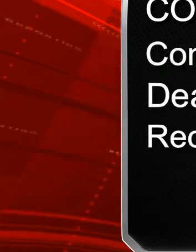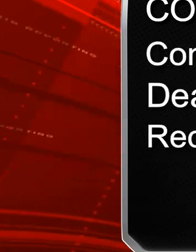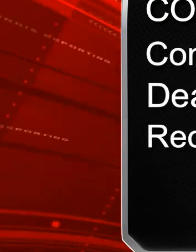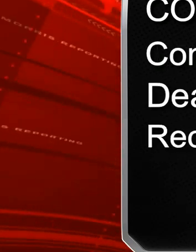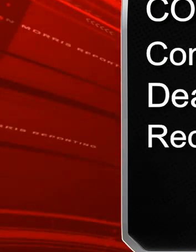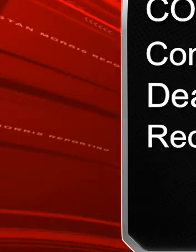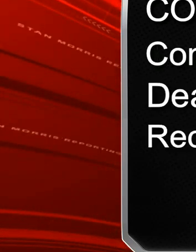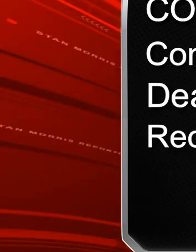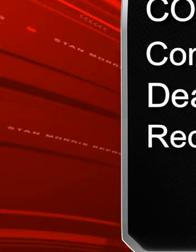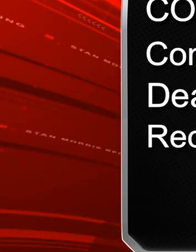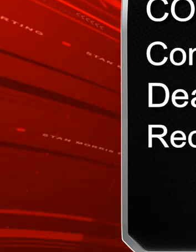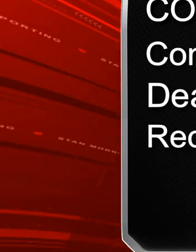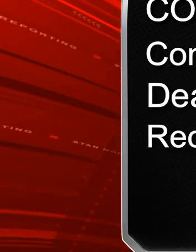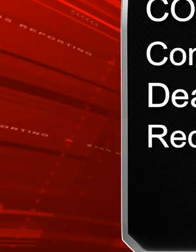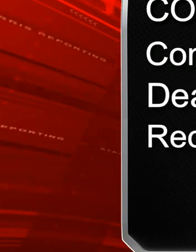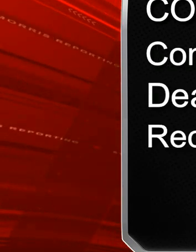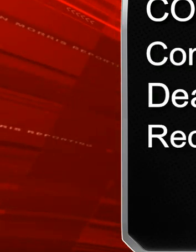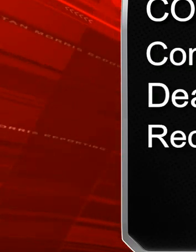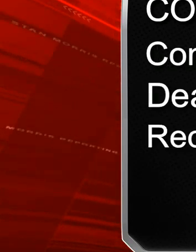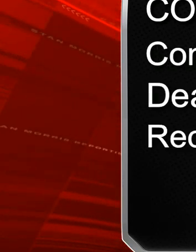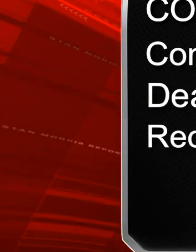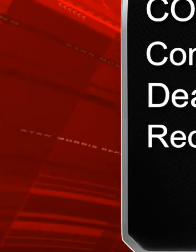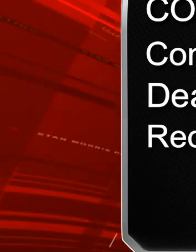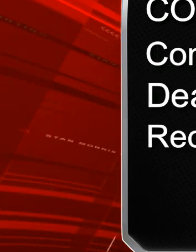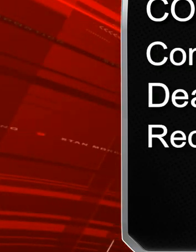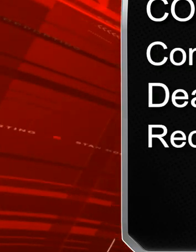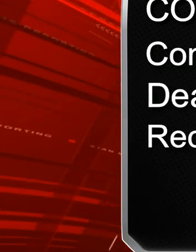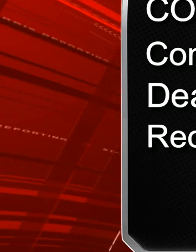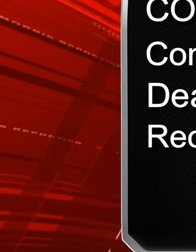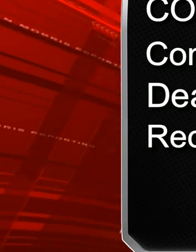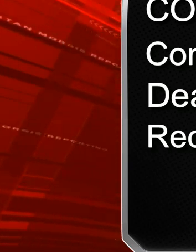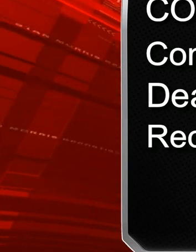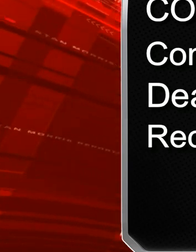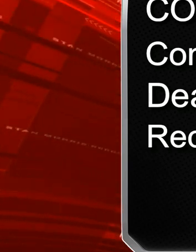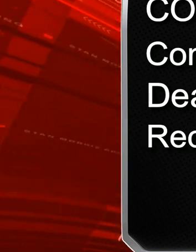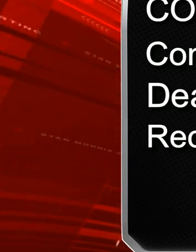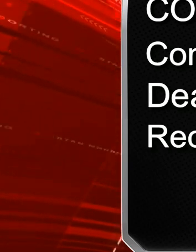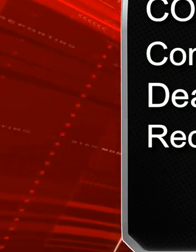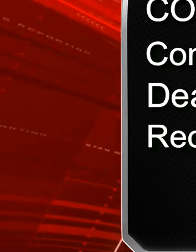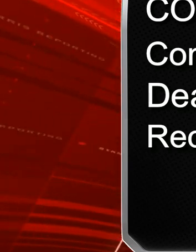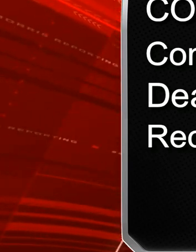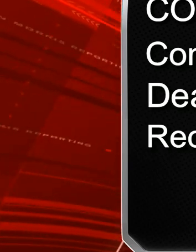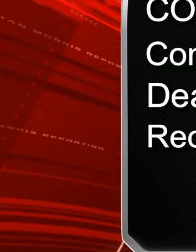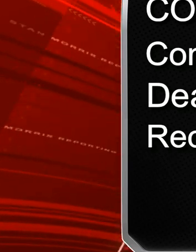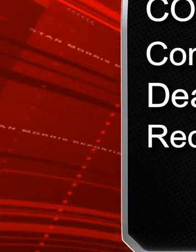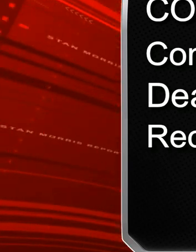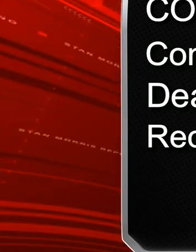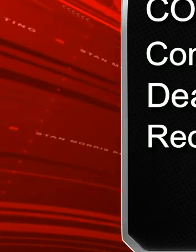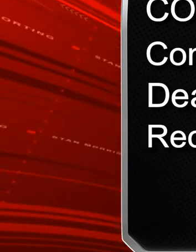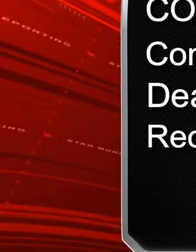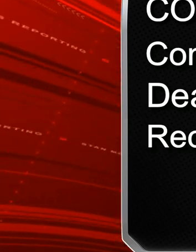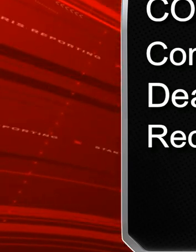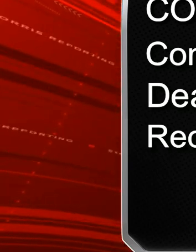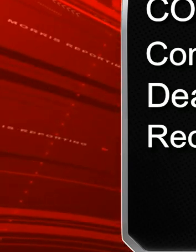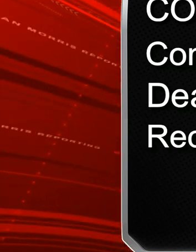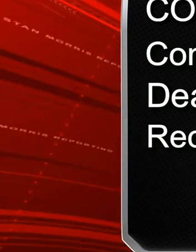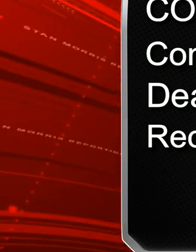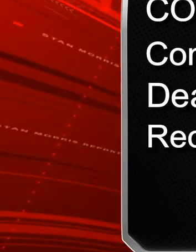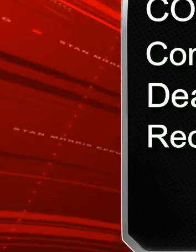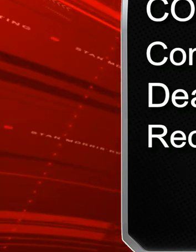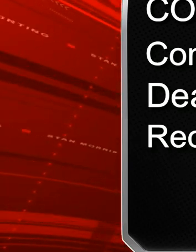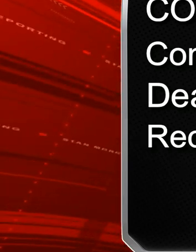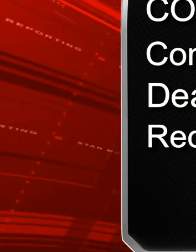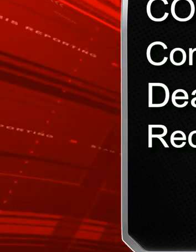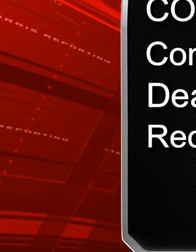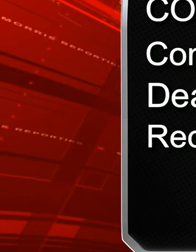it. So in the United States, 1.6 million cases, and the numbers of deaths have reached the 100,000